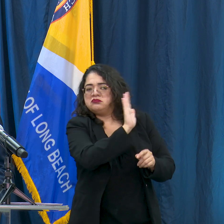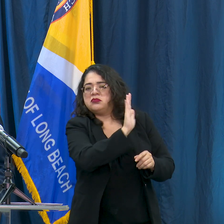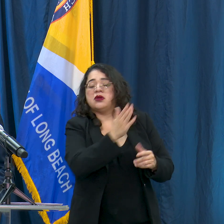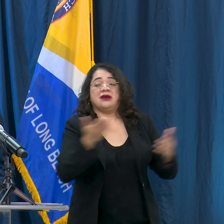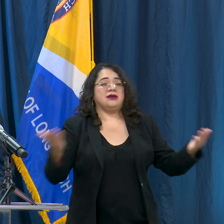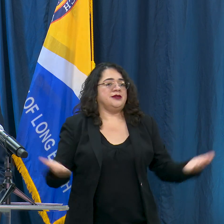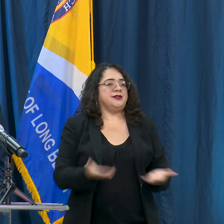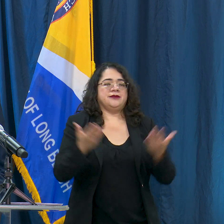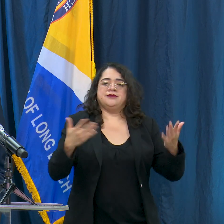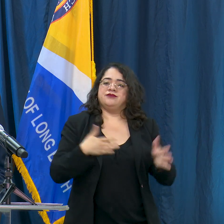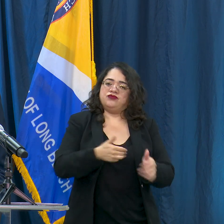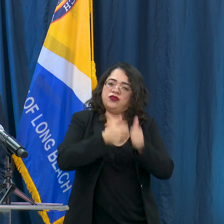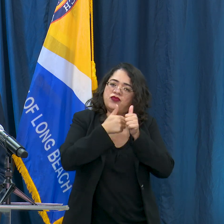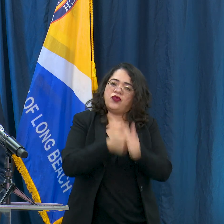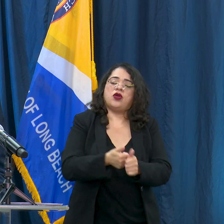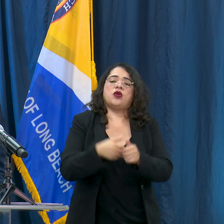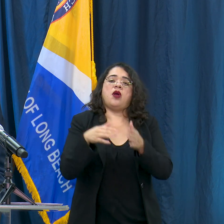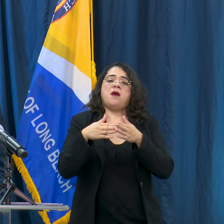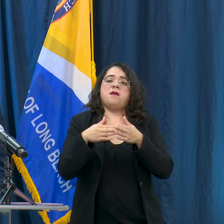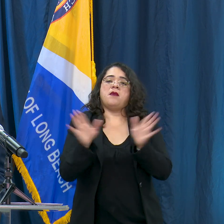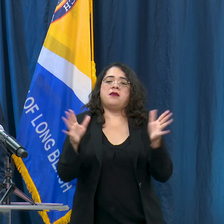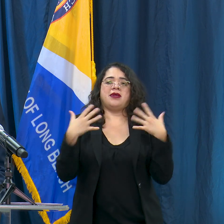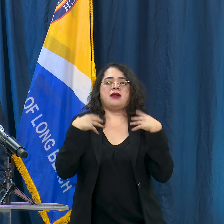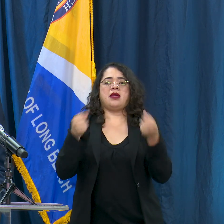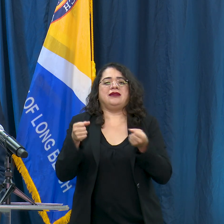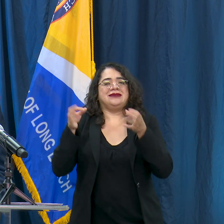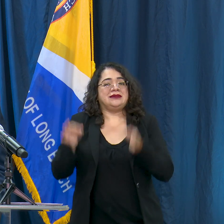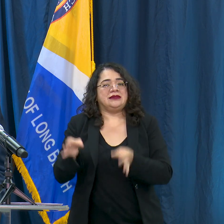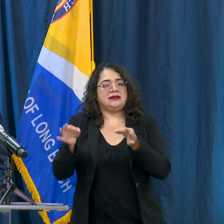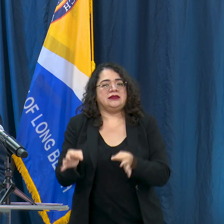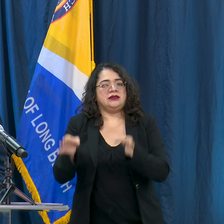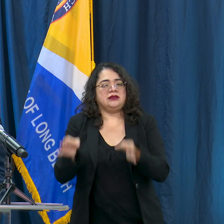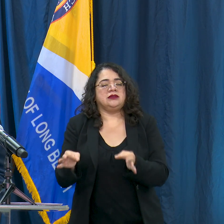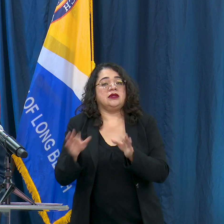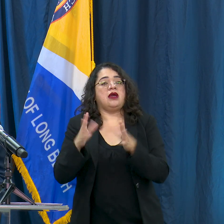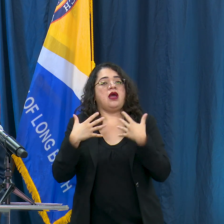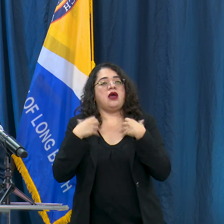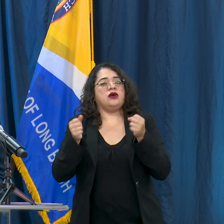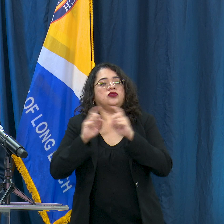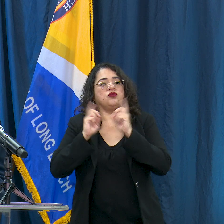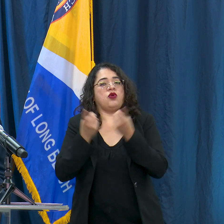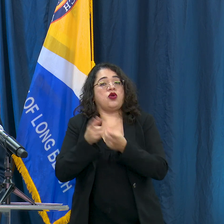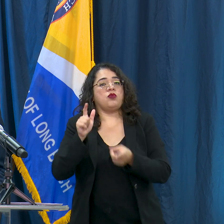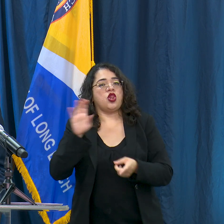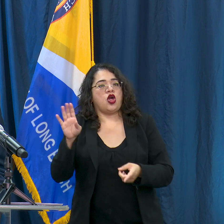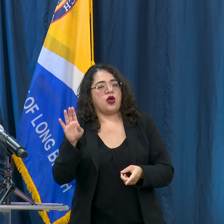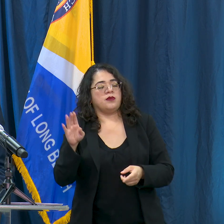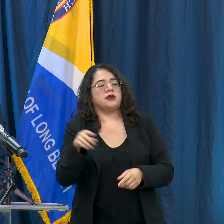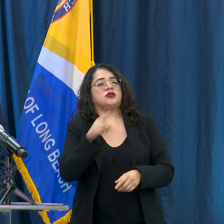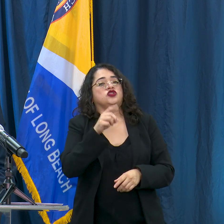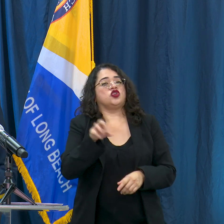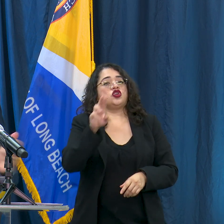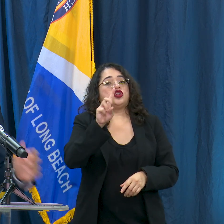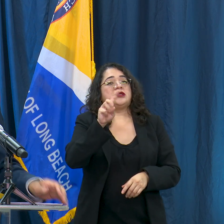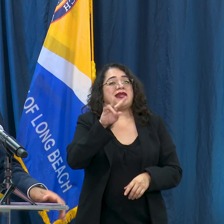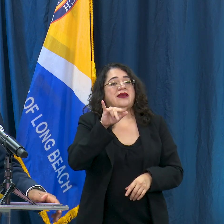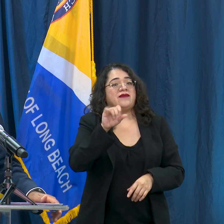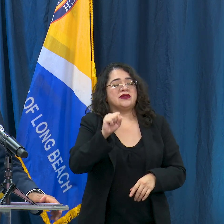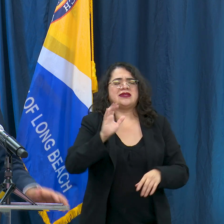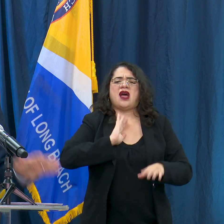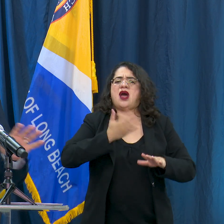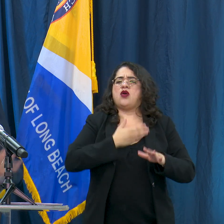decisions based on public health, and these are the decisions that are being made by our health department and Dr. Davis and our